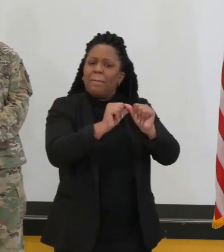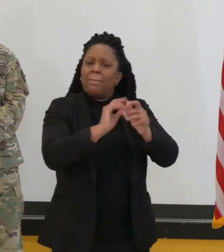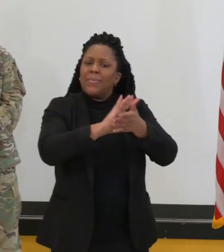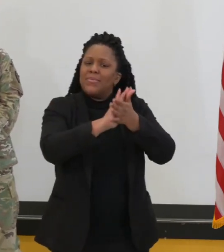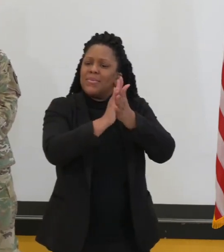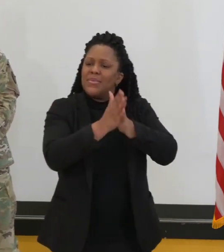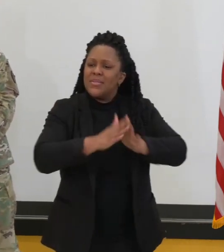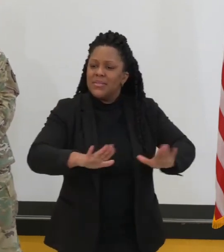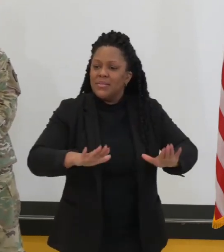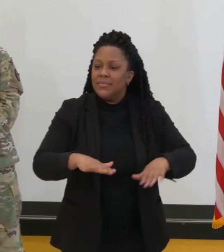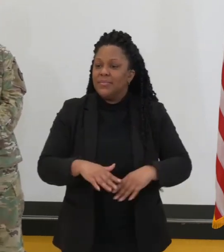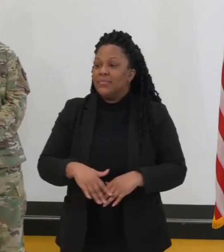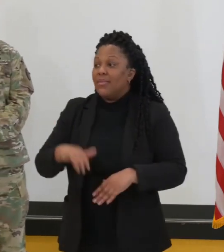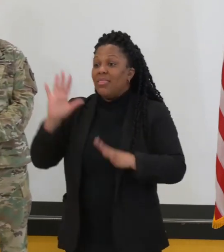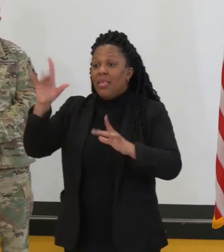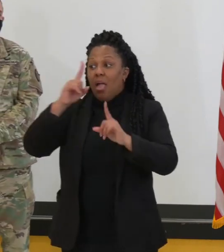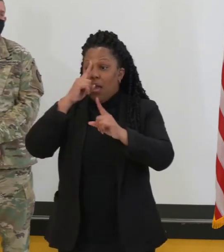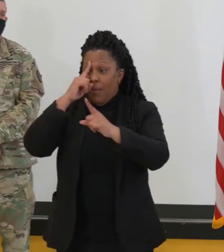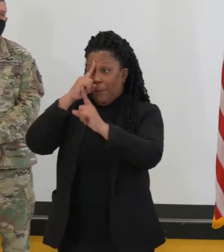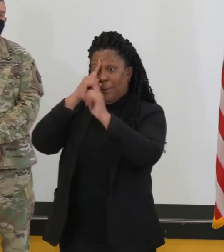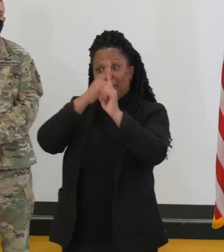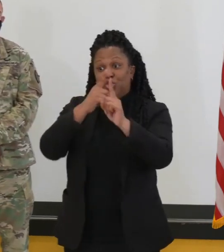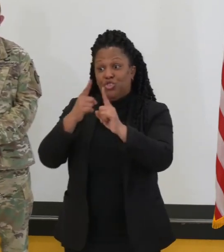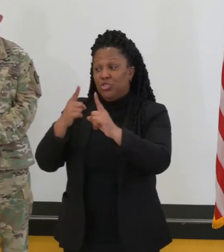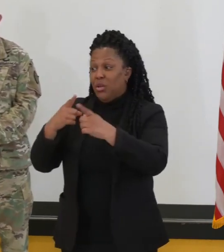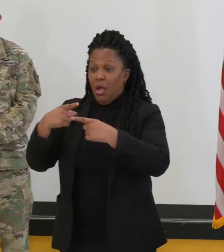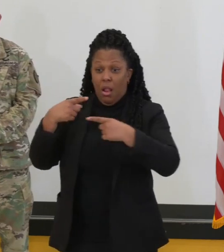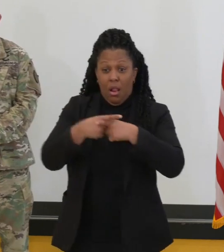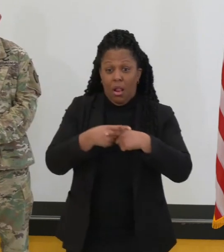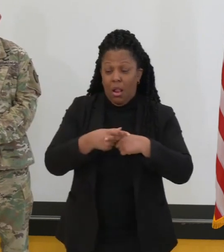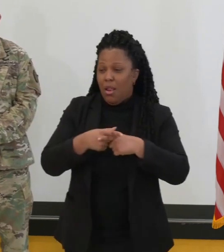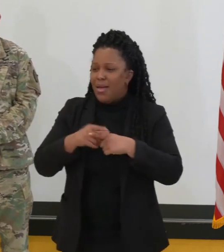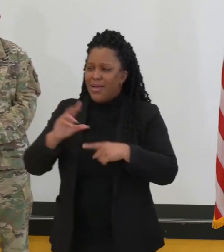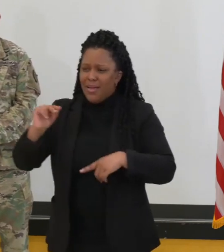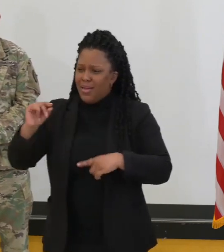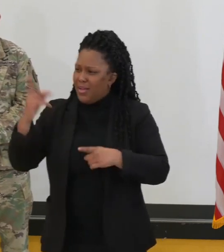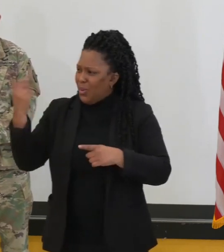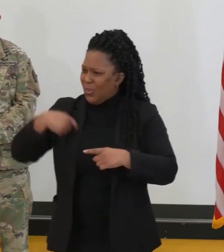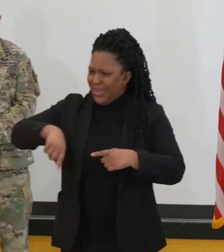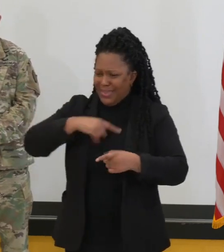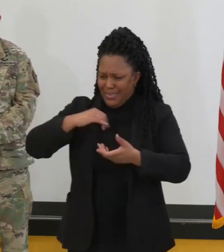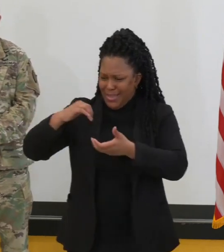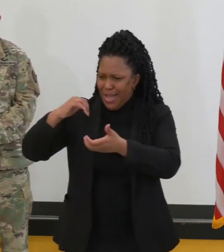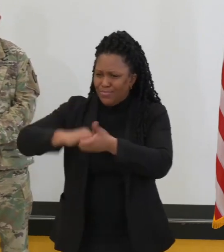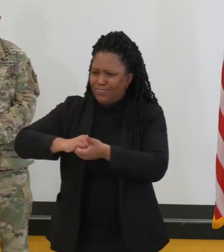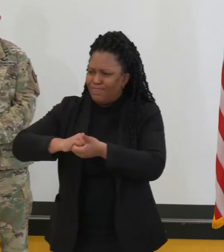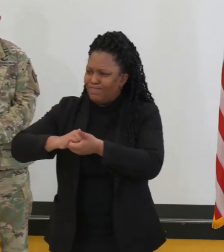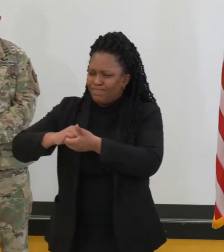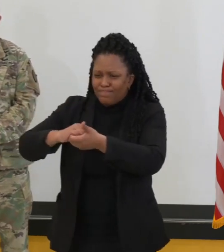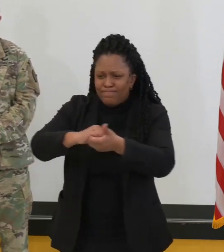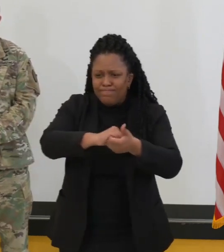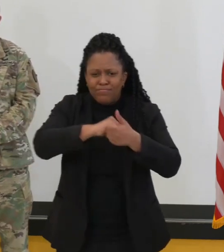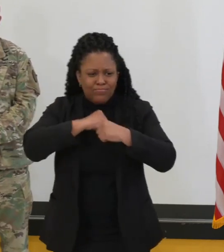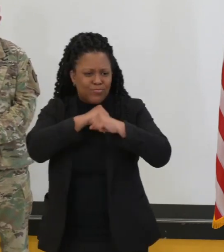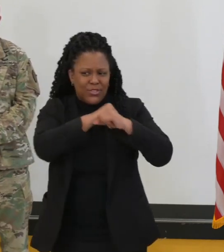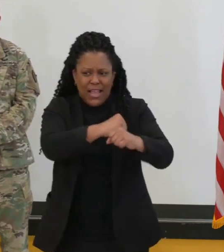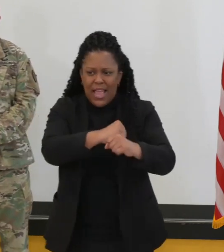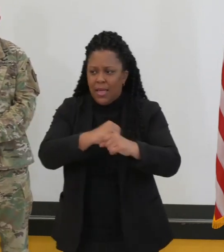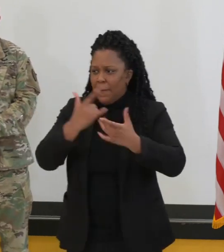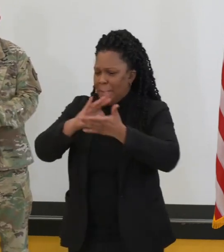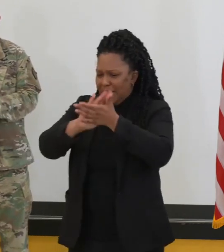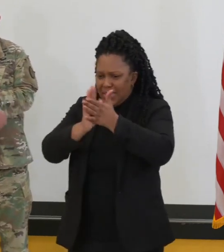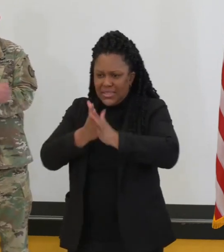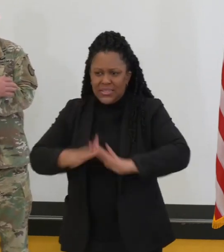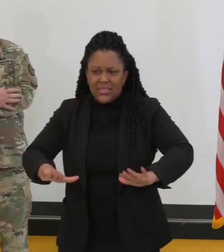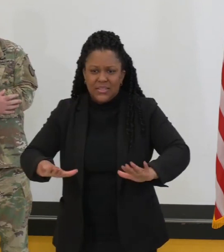conflicting with ours. I see their mission as, once again, that's a communal effort to try and keep the peace. I can tell